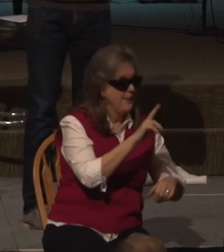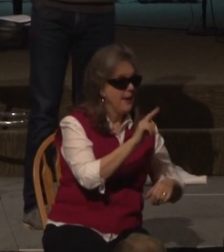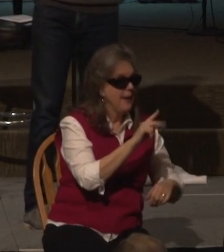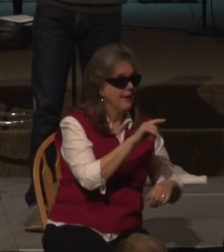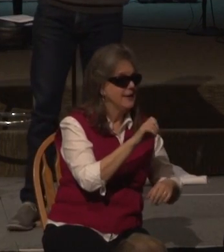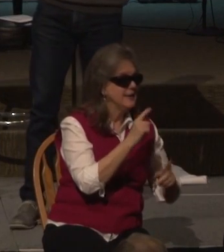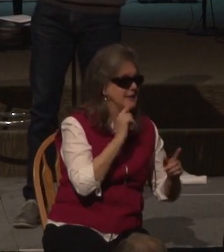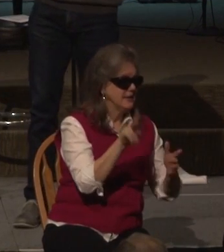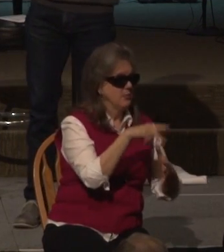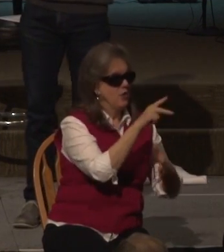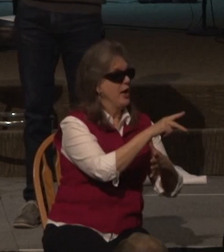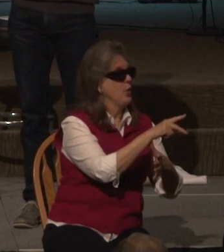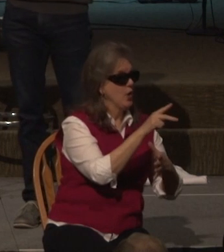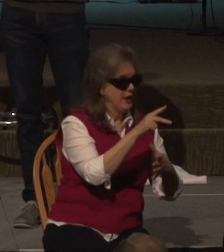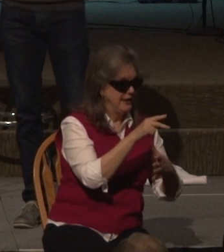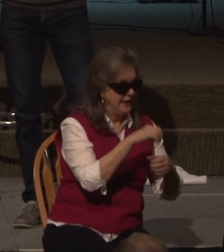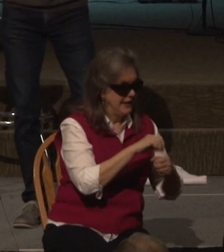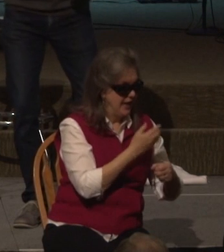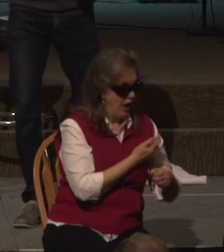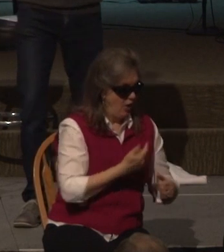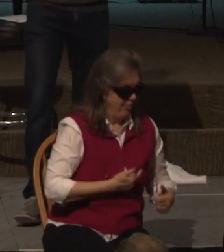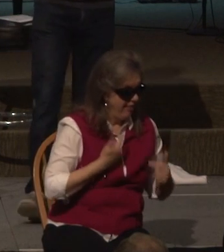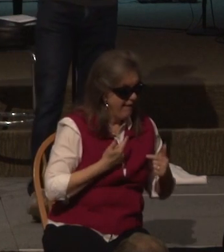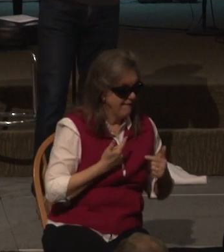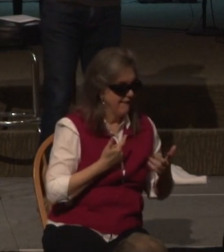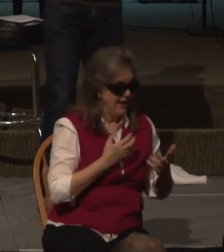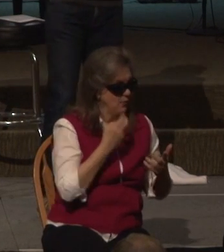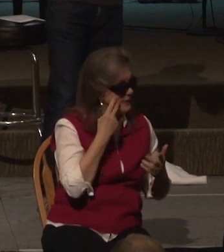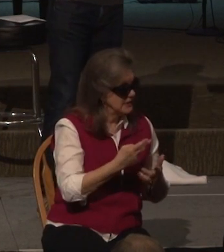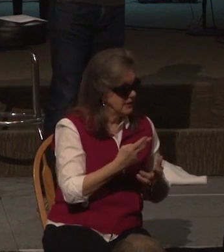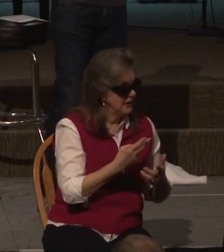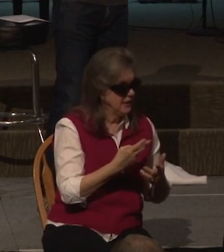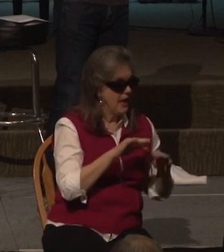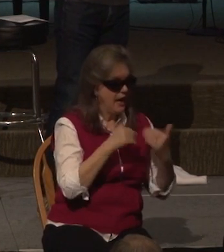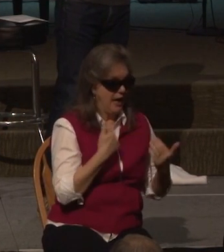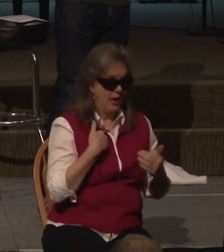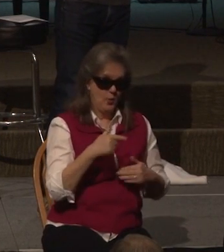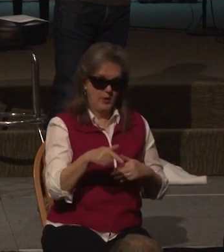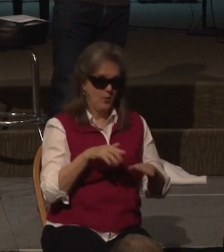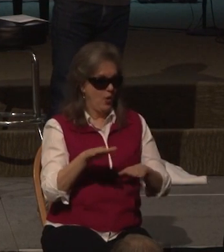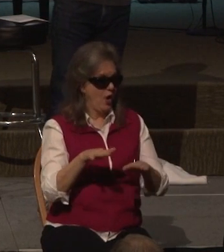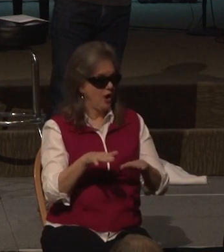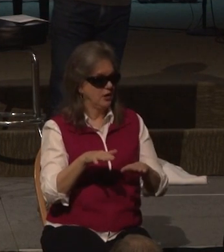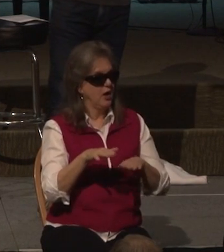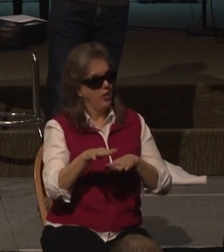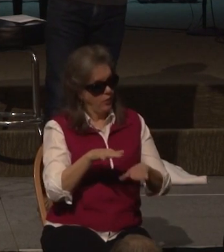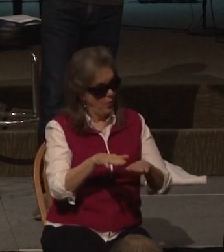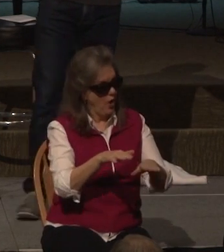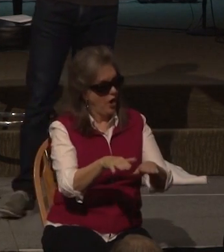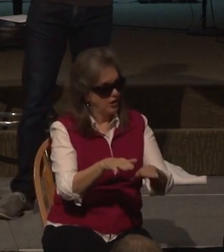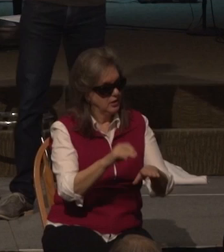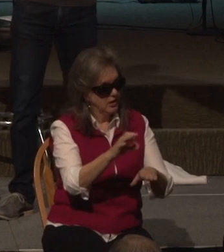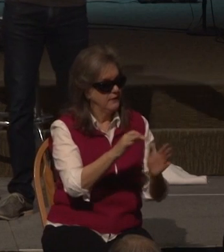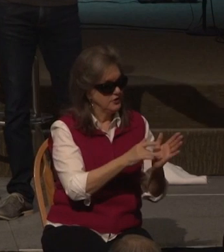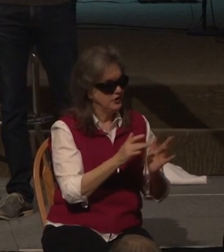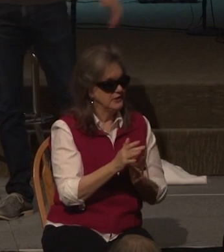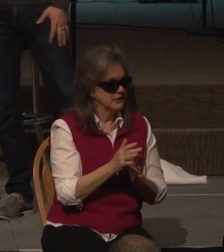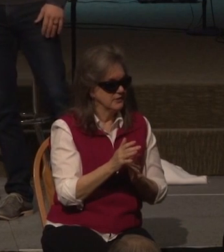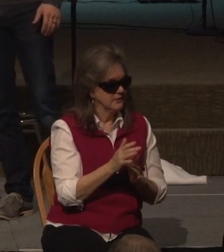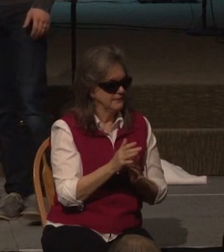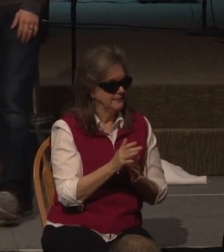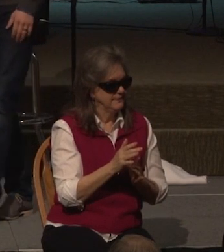a priority in our life, unless we see it as how we walk the walk of Jesus.